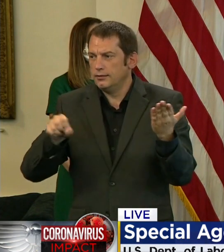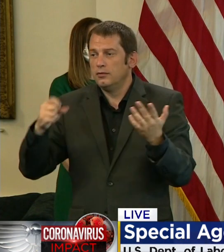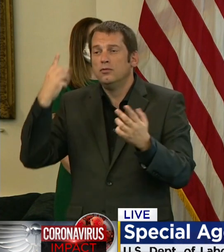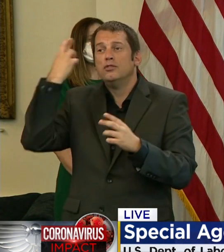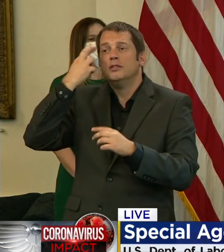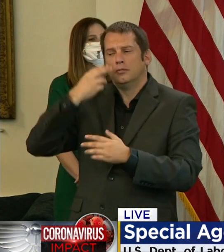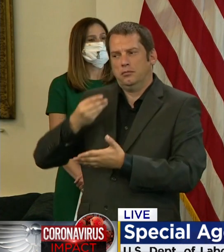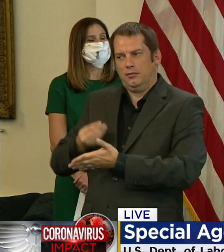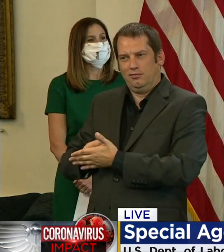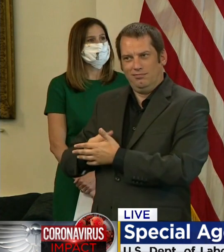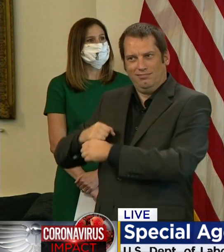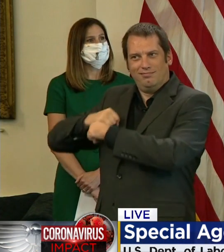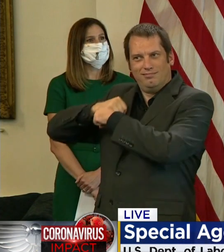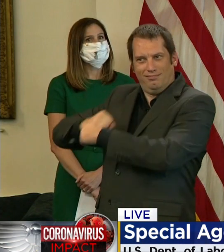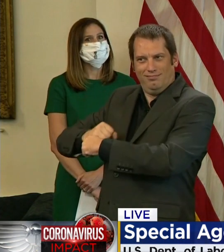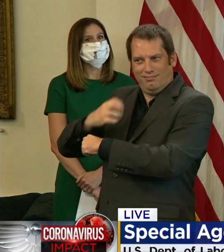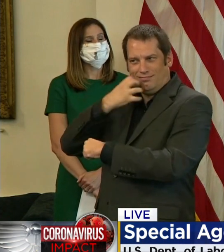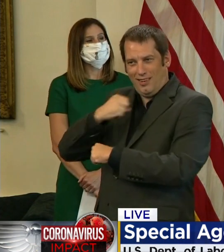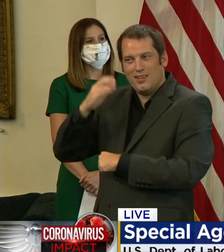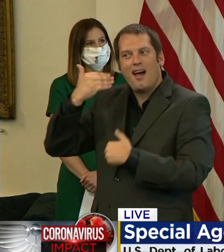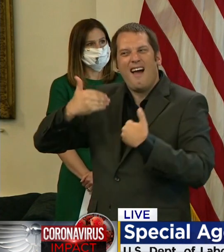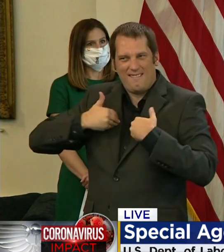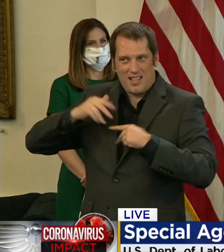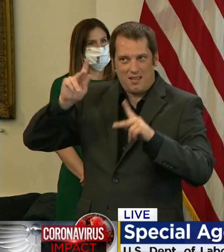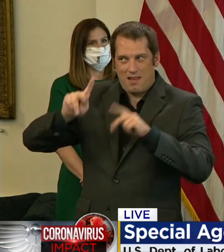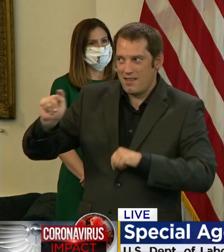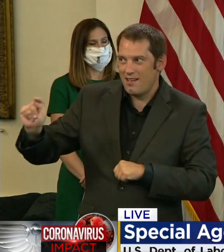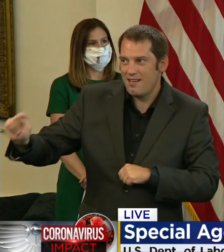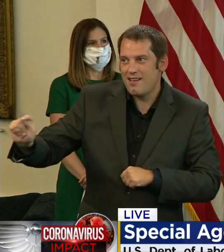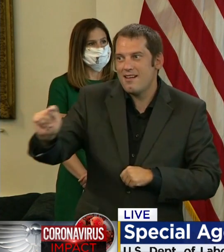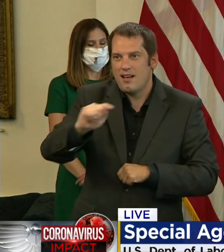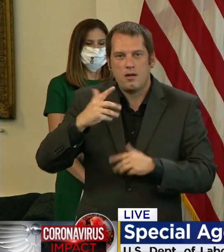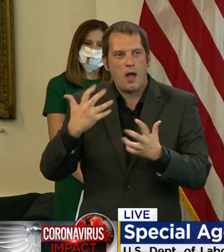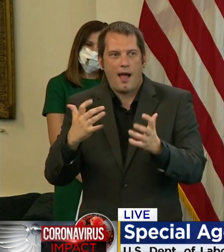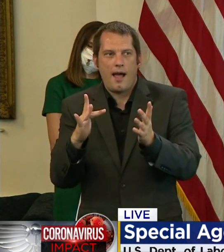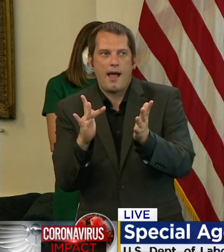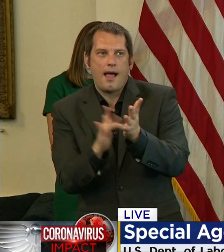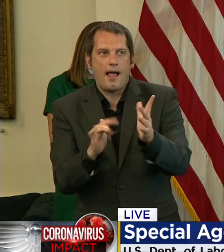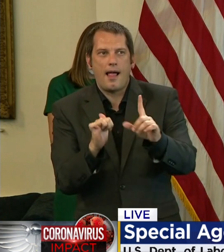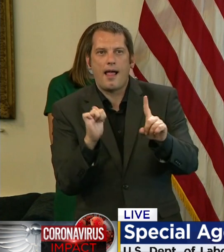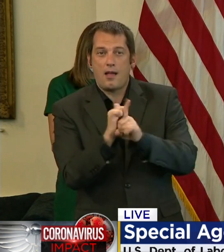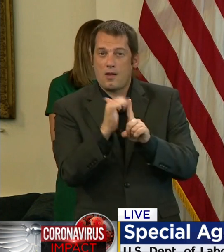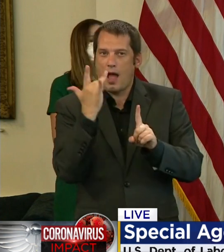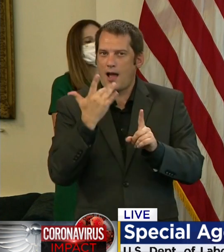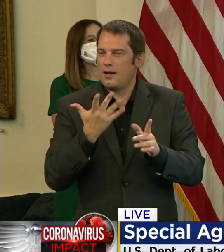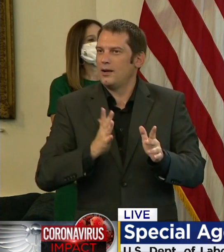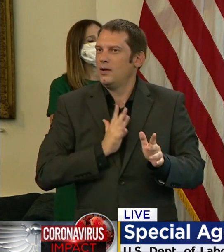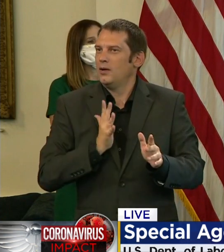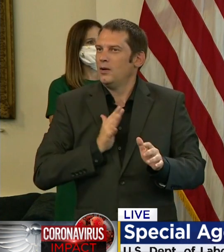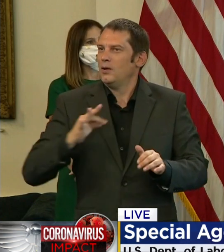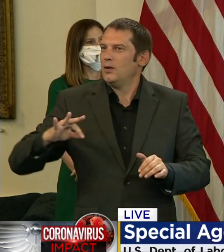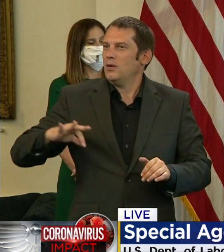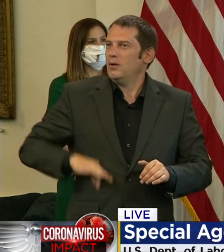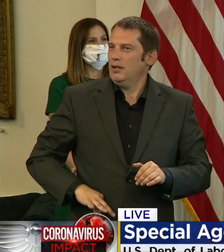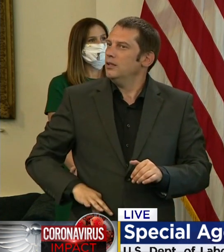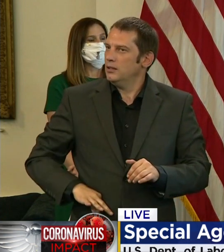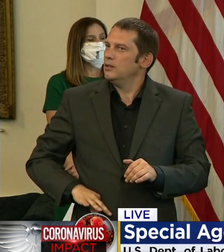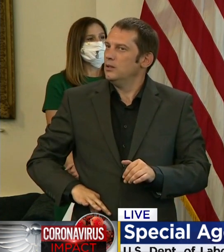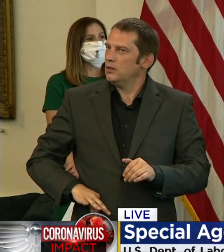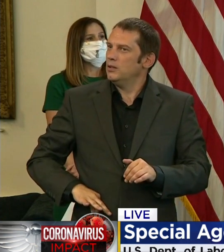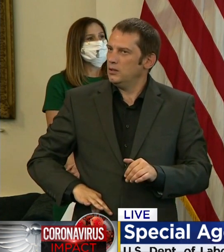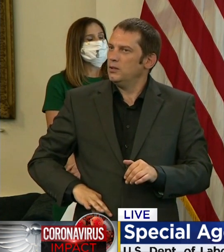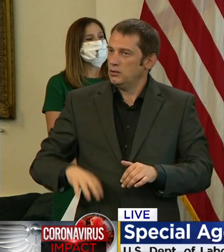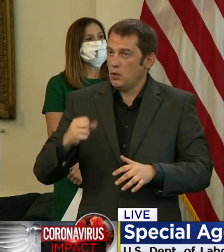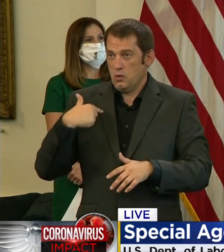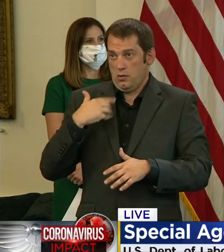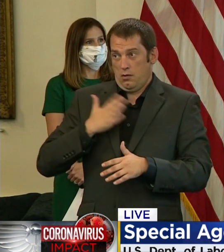profit. Today's announcement demonstrates the strength of our partnership with the state of Maryland, the U.S. Attorney's Office, and offers